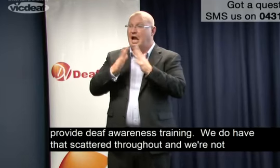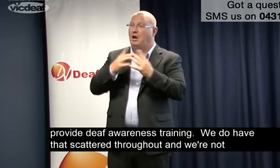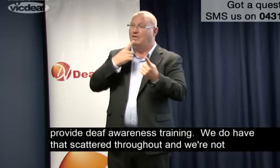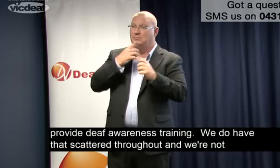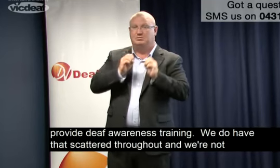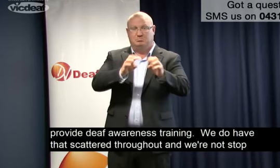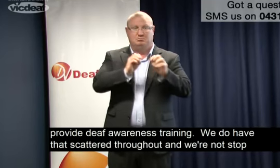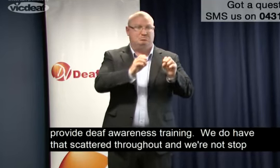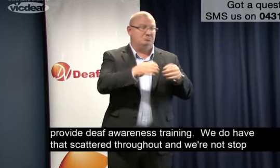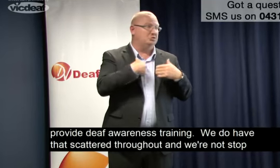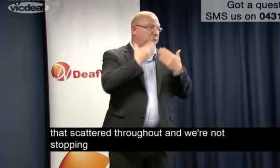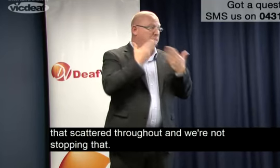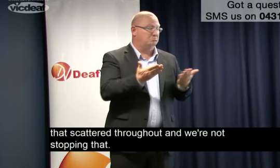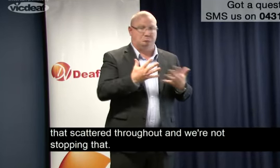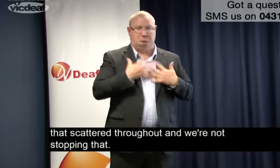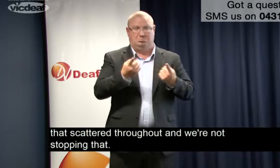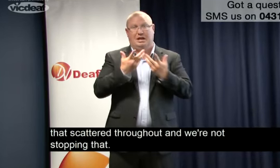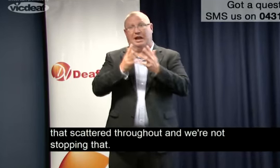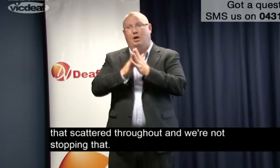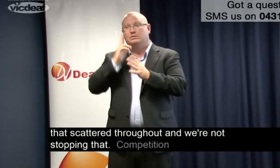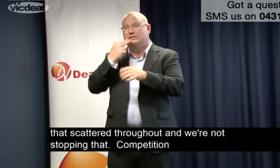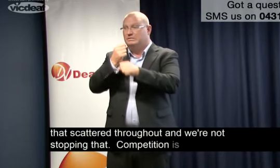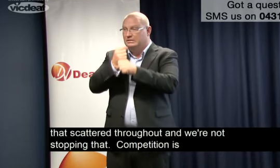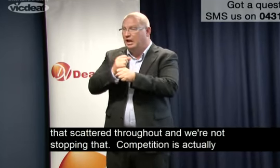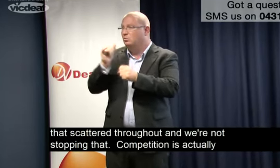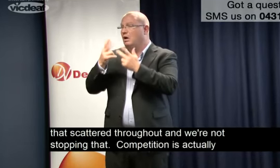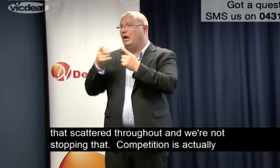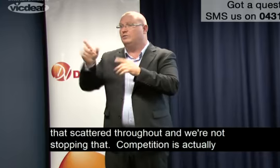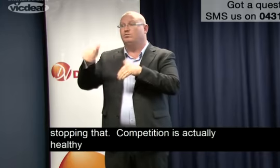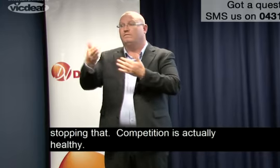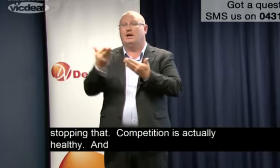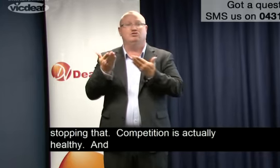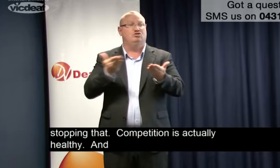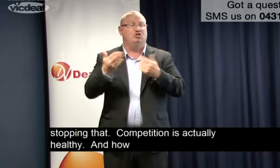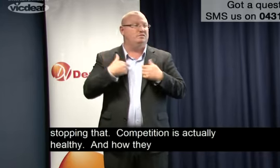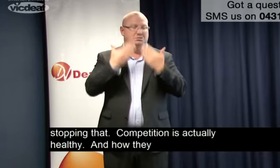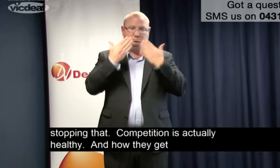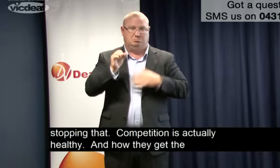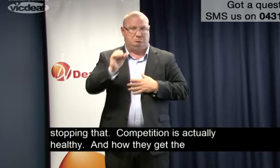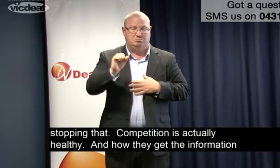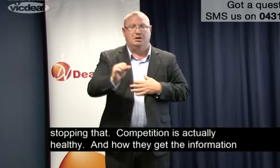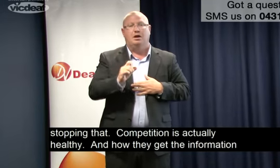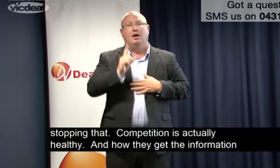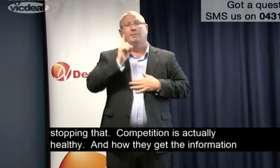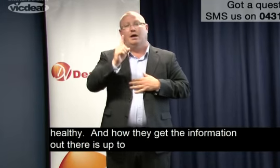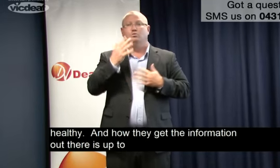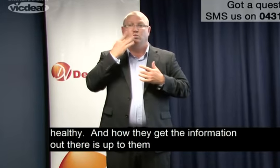healthy, and how they get the information out there is up to them. The deaf societies or other service providers I may